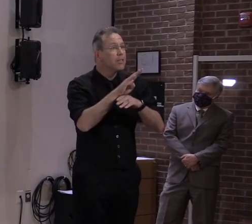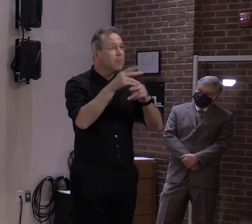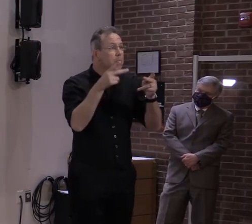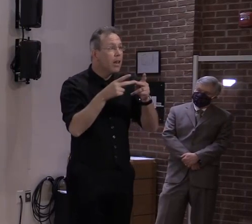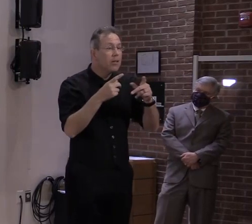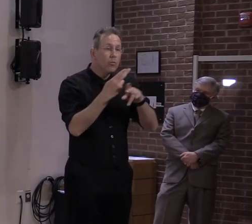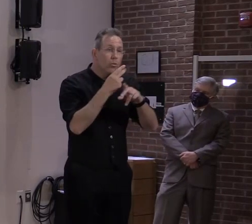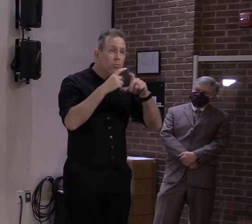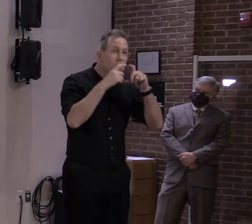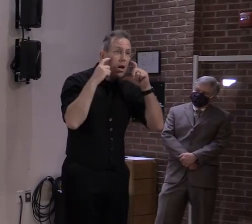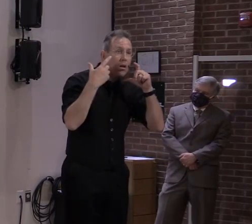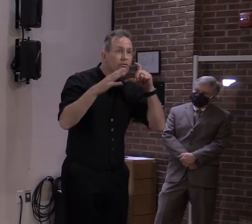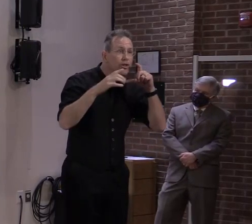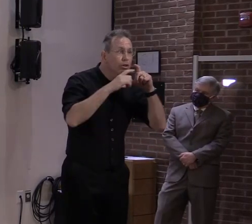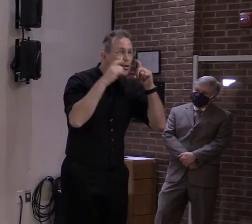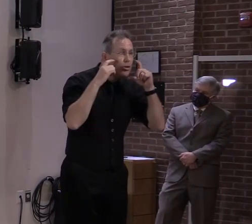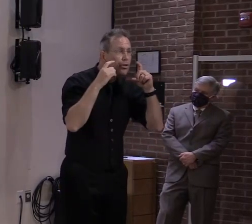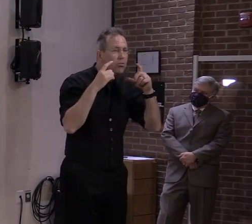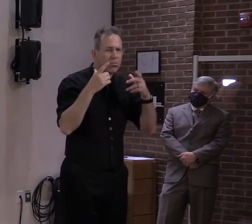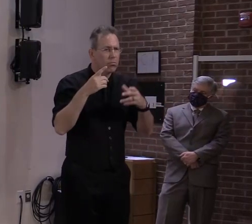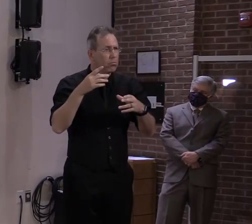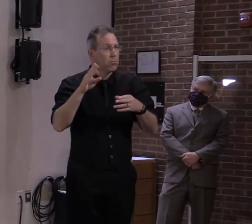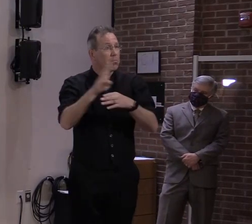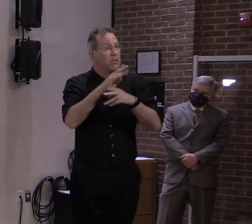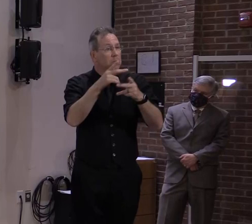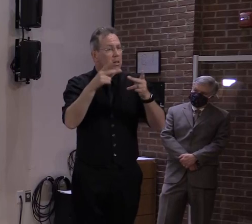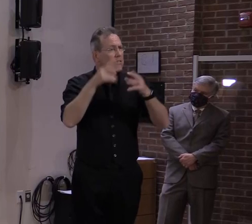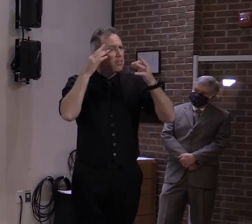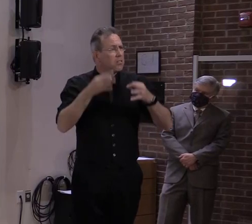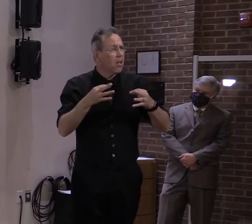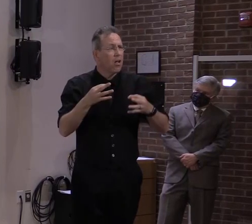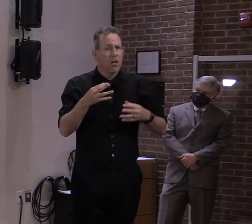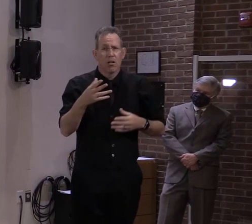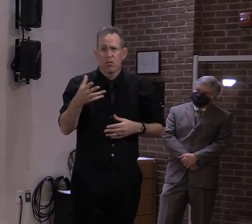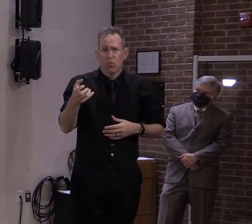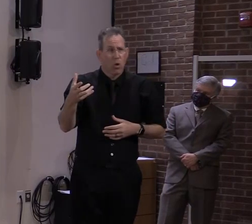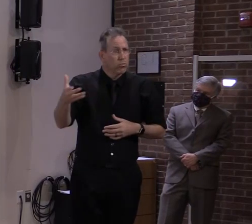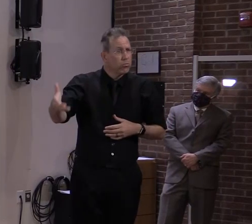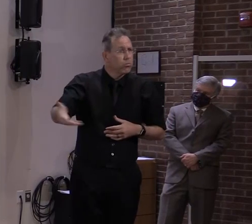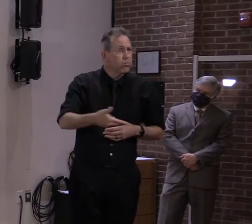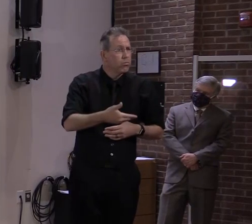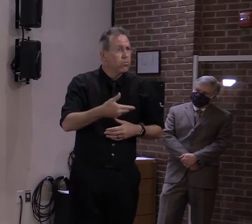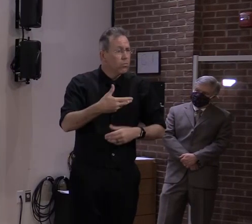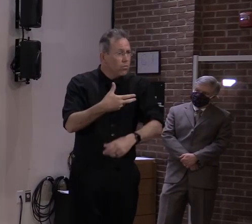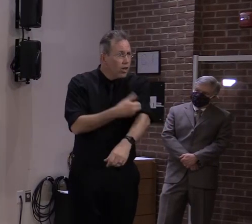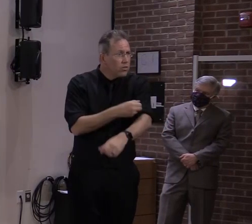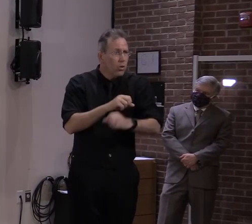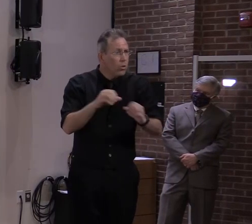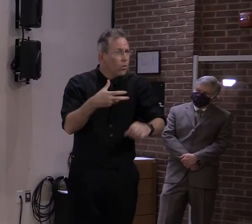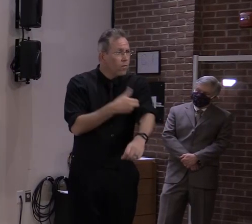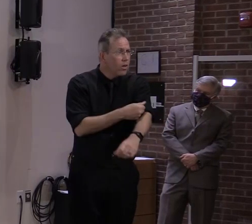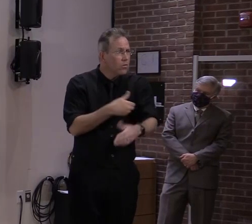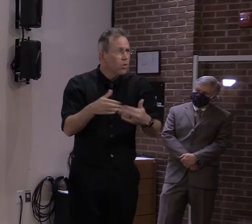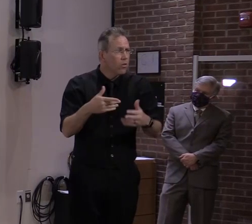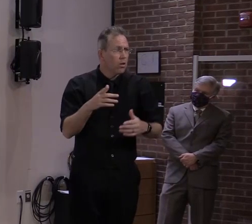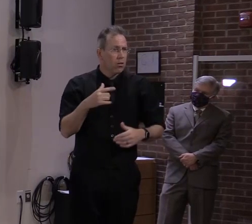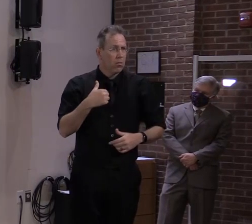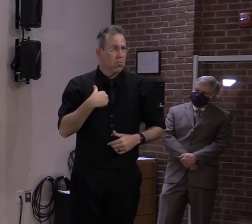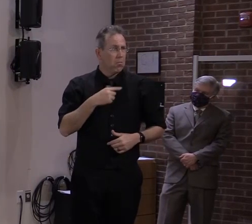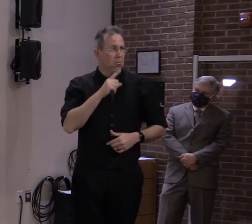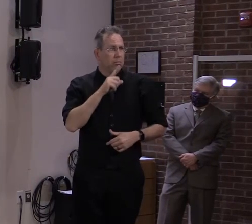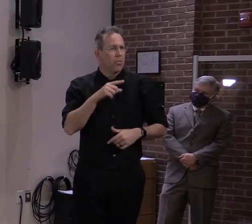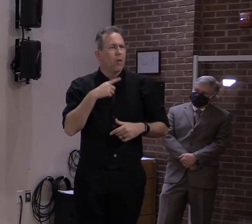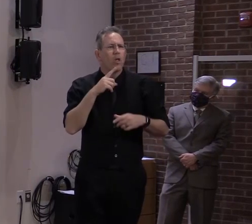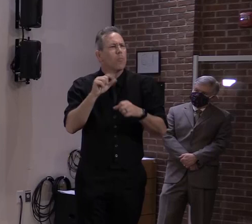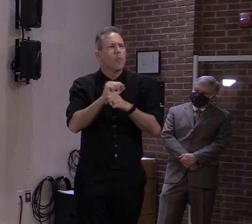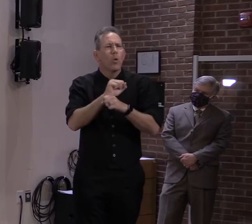or identifying whether they had the vaccine or not, so they knew whether they could go over their unvaccinated limit. Think about